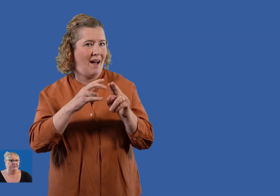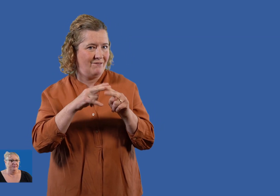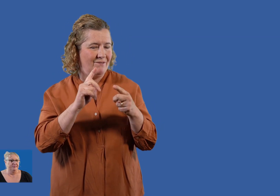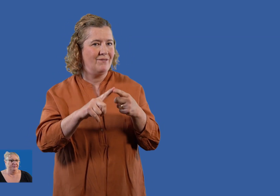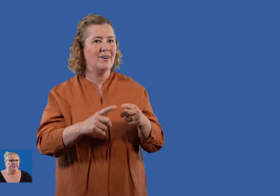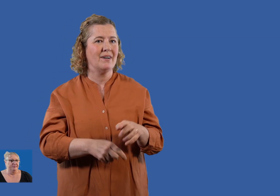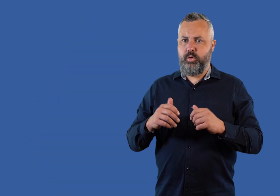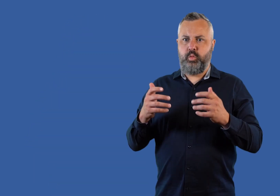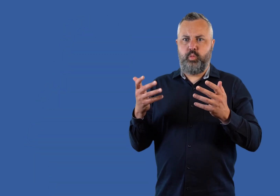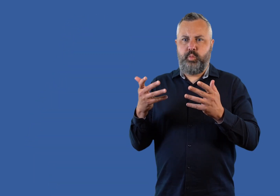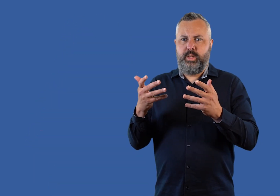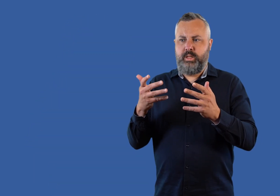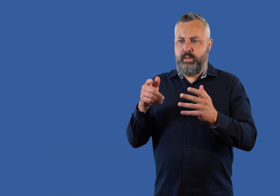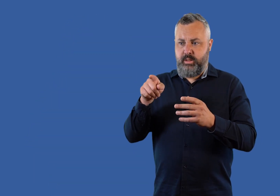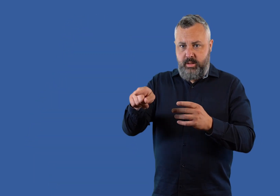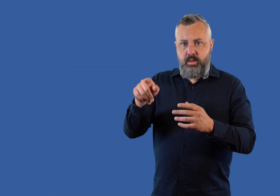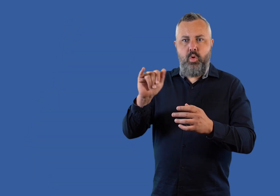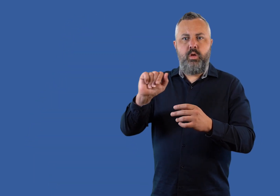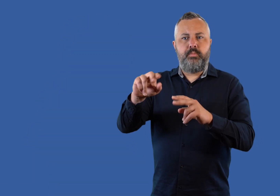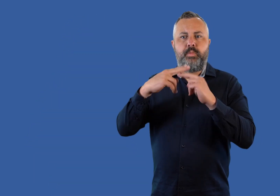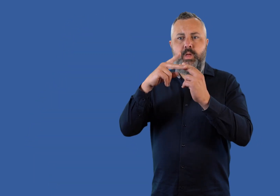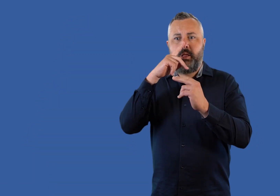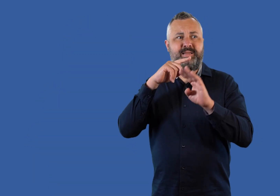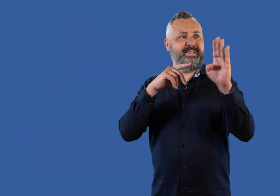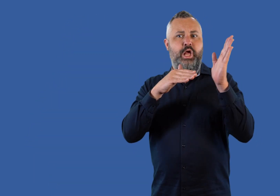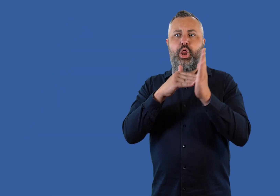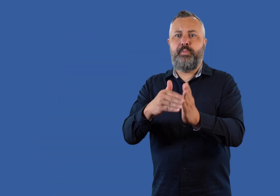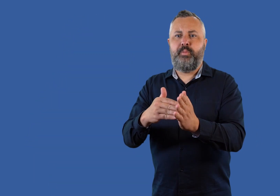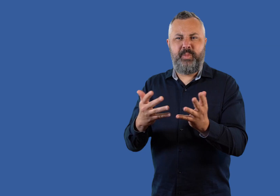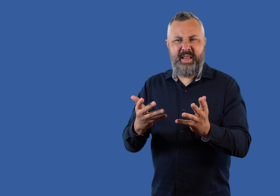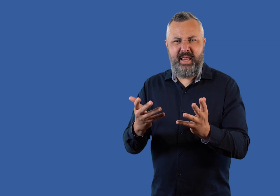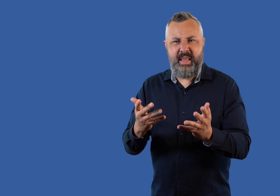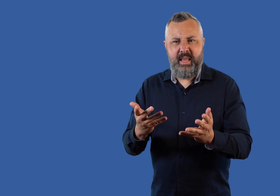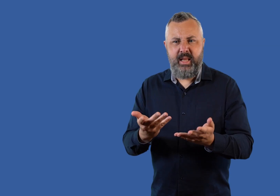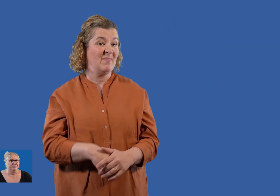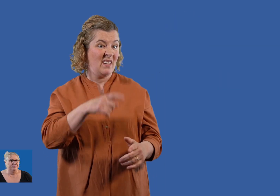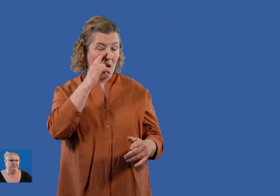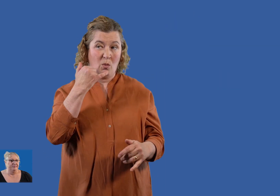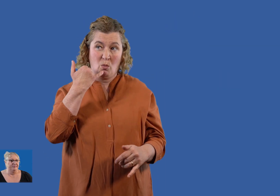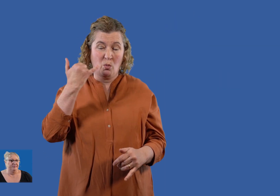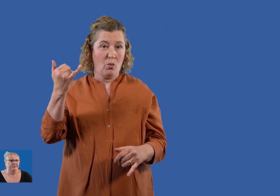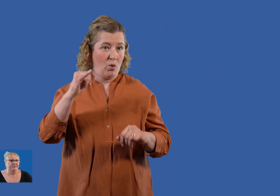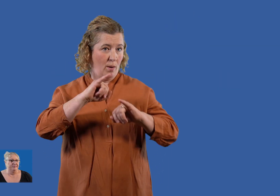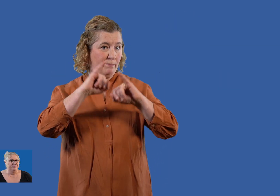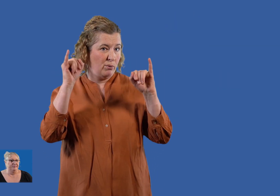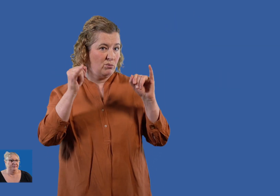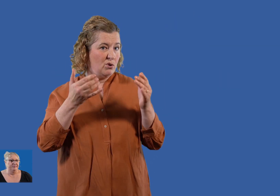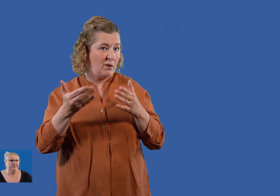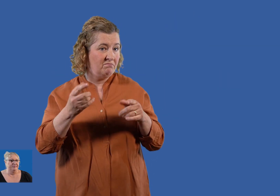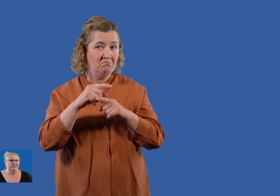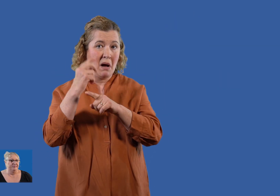help. Where can they or their family go for immediate help? They can call emergency services,